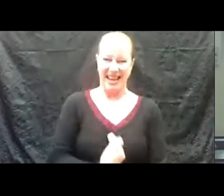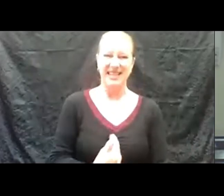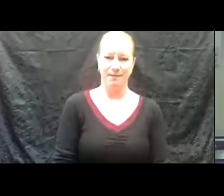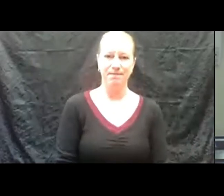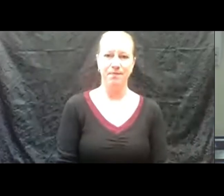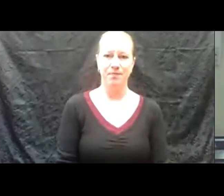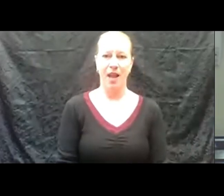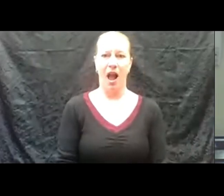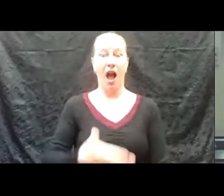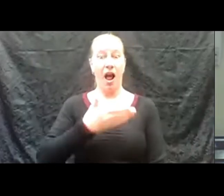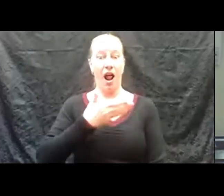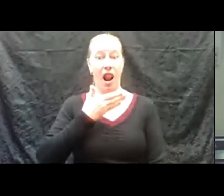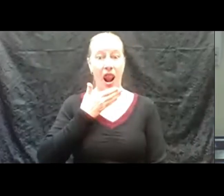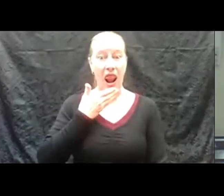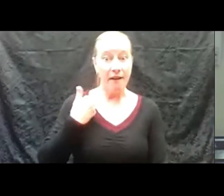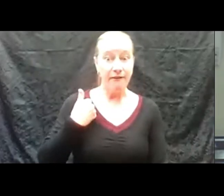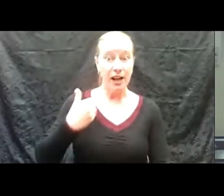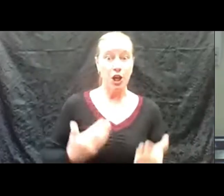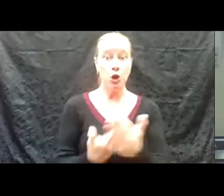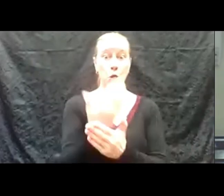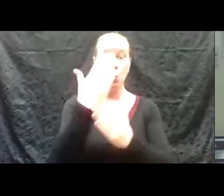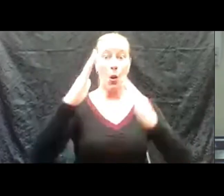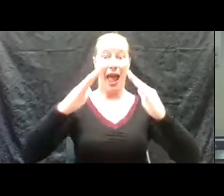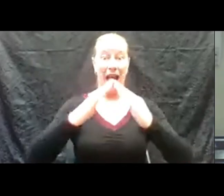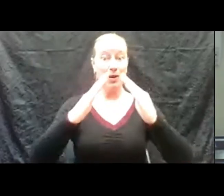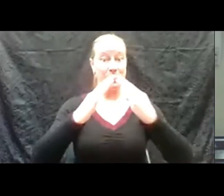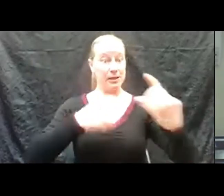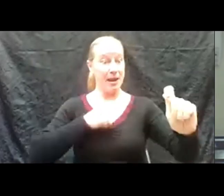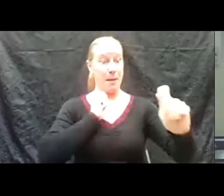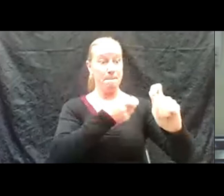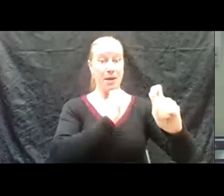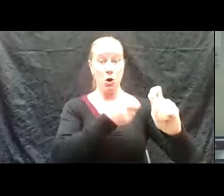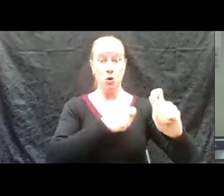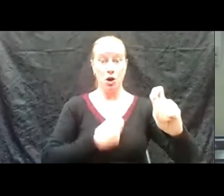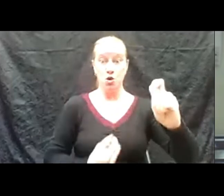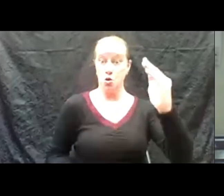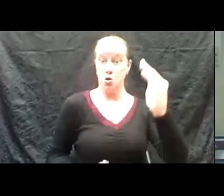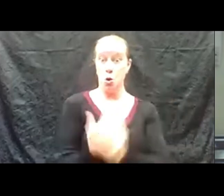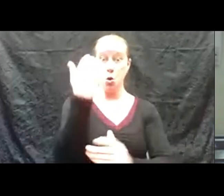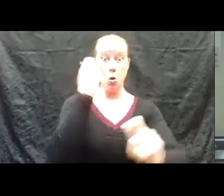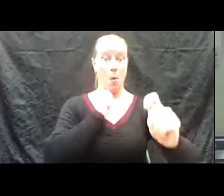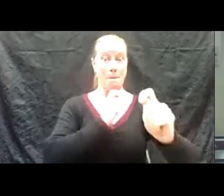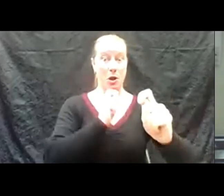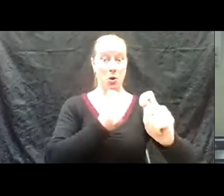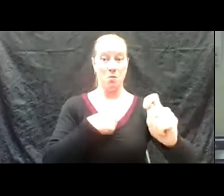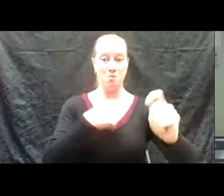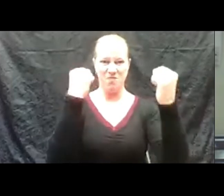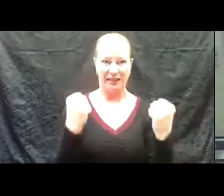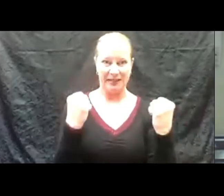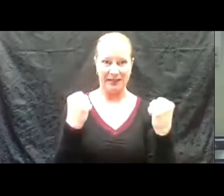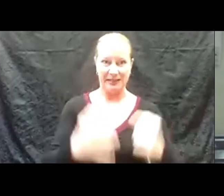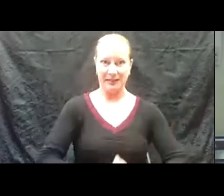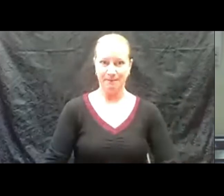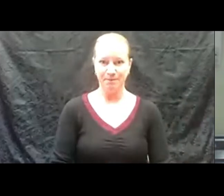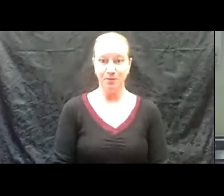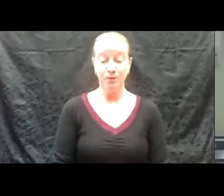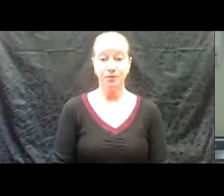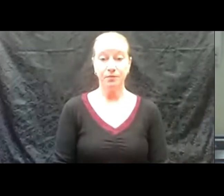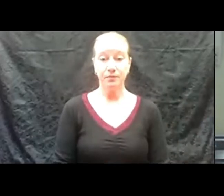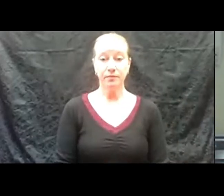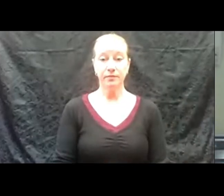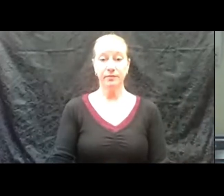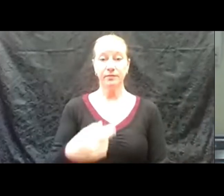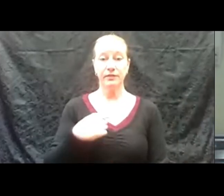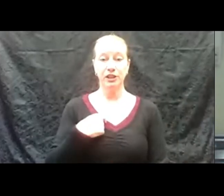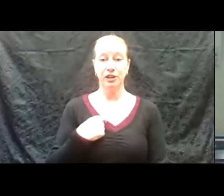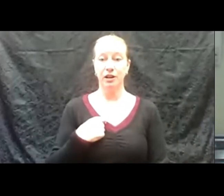lovely new kāinga ora house that's just been built, brand new build with steps. And it drives me